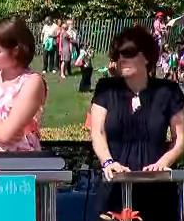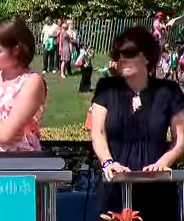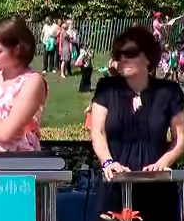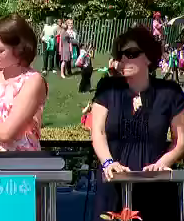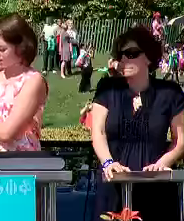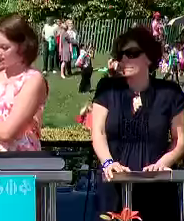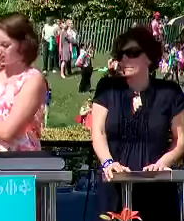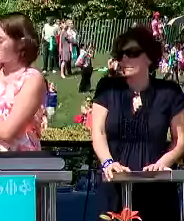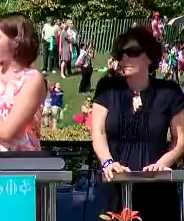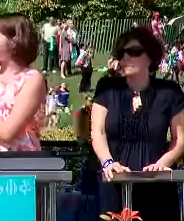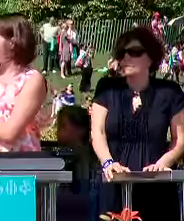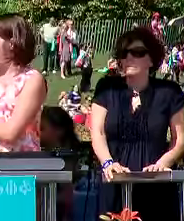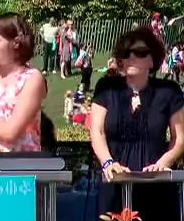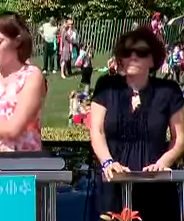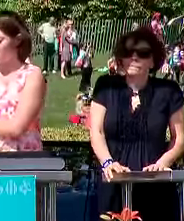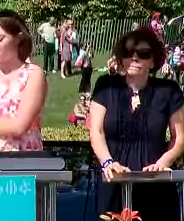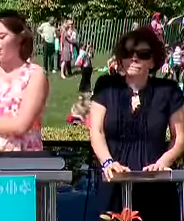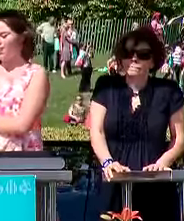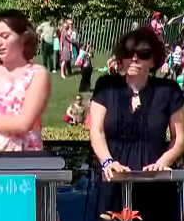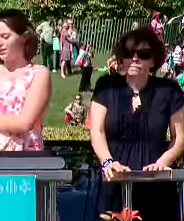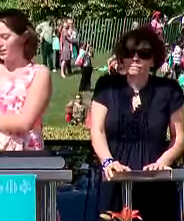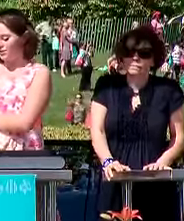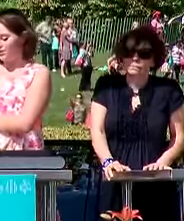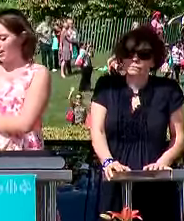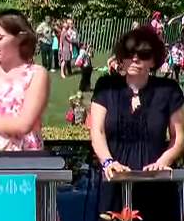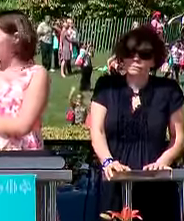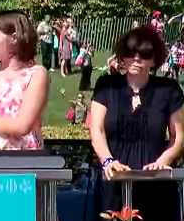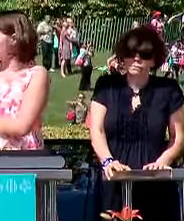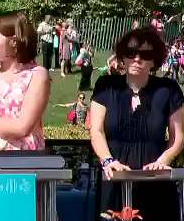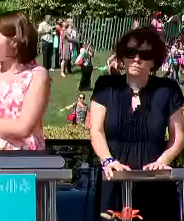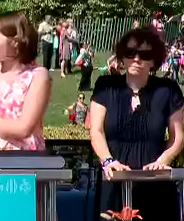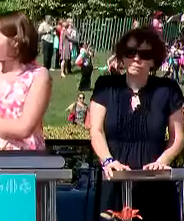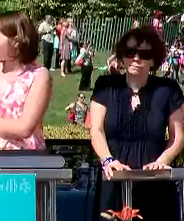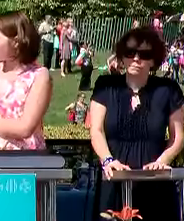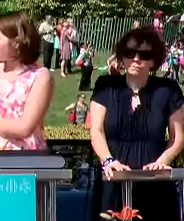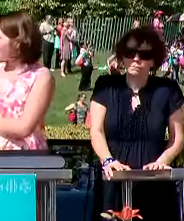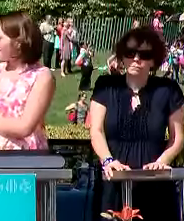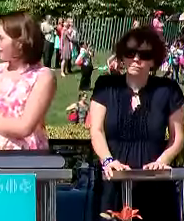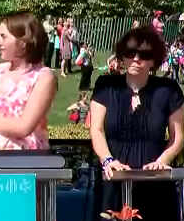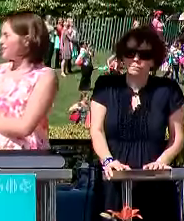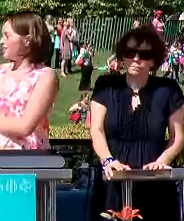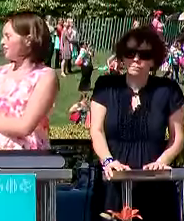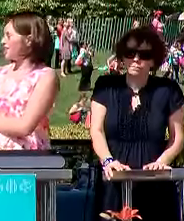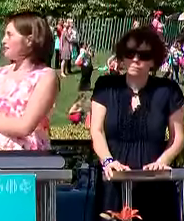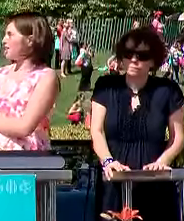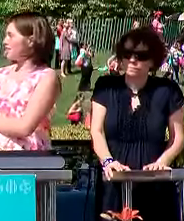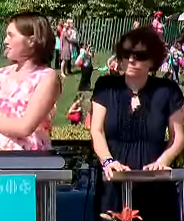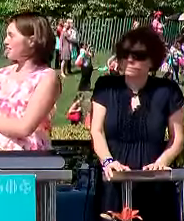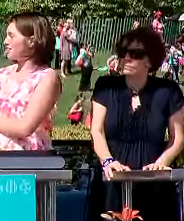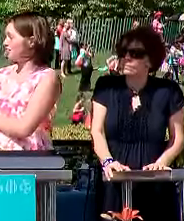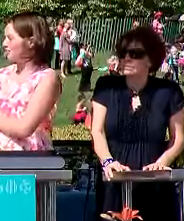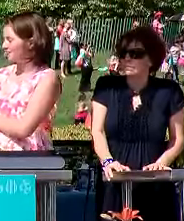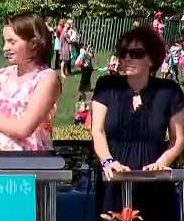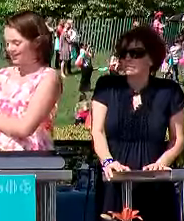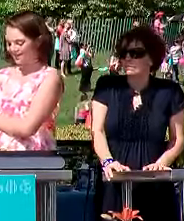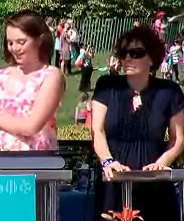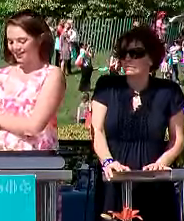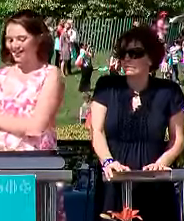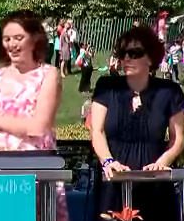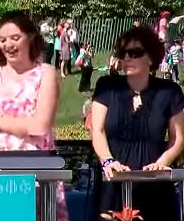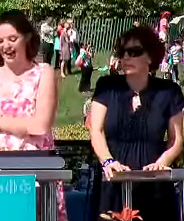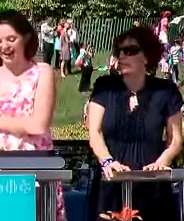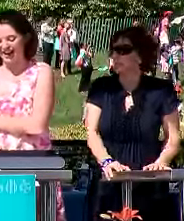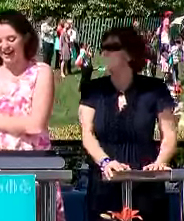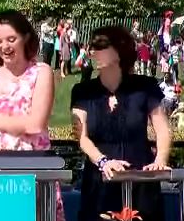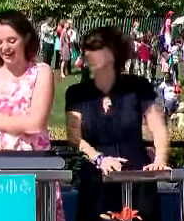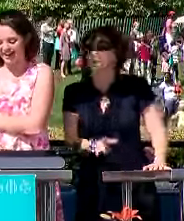mine? Yes. Is this easier than the microwave Thanksgiving? Huh? Is for Thanksgiving? Microwave Thanksgiving. Yes. This is